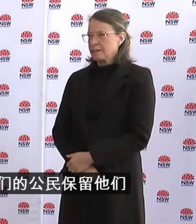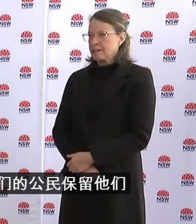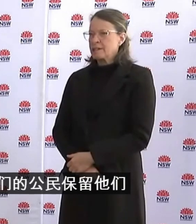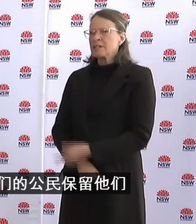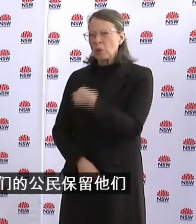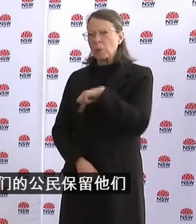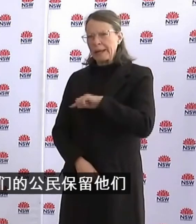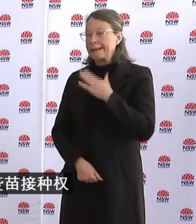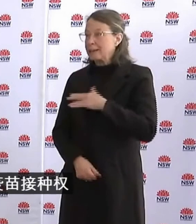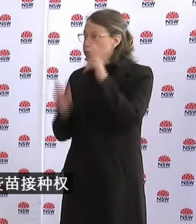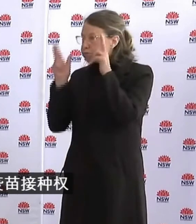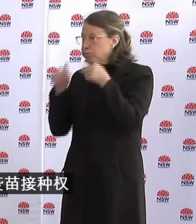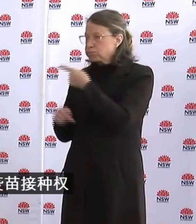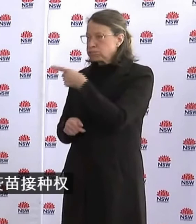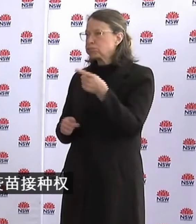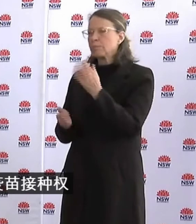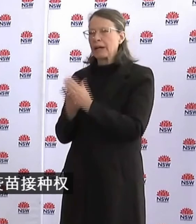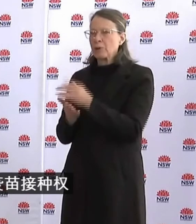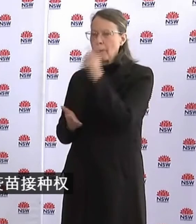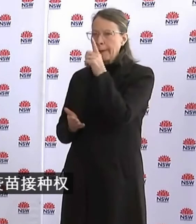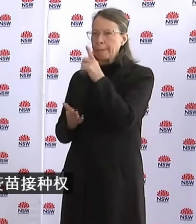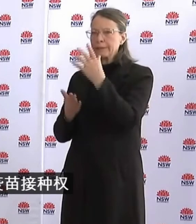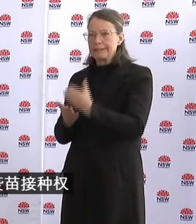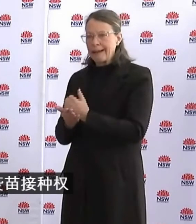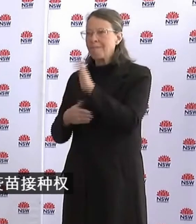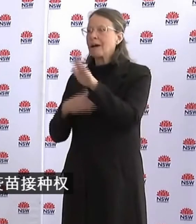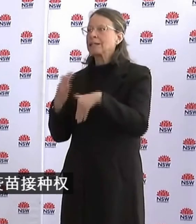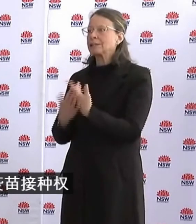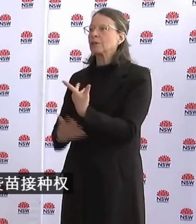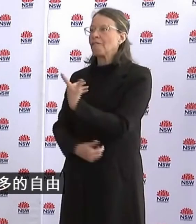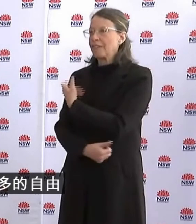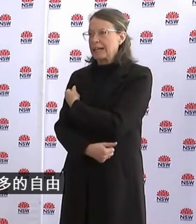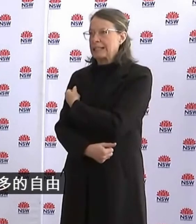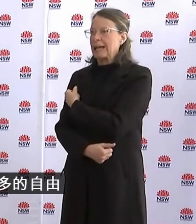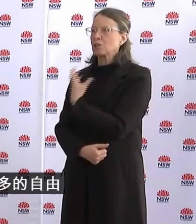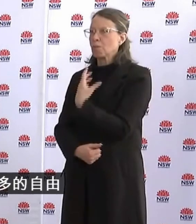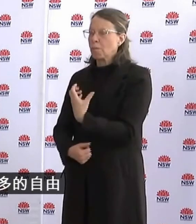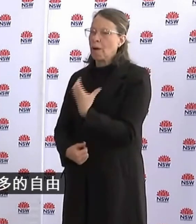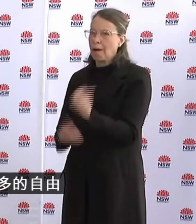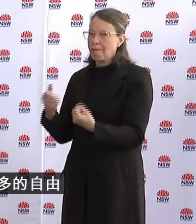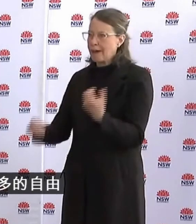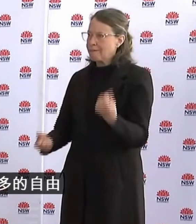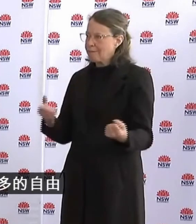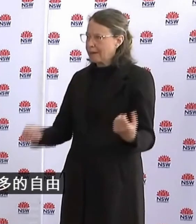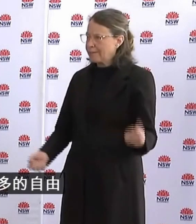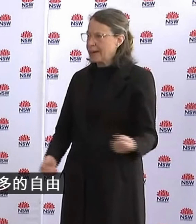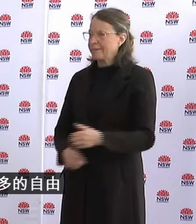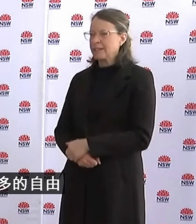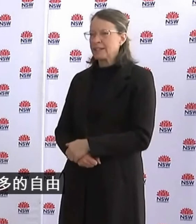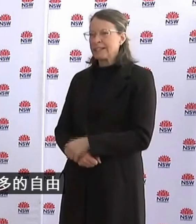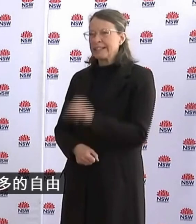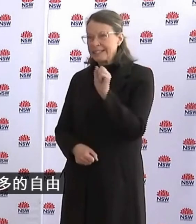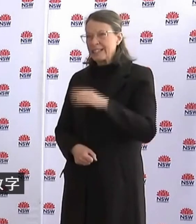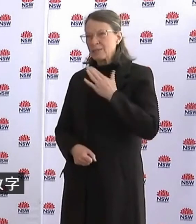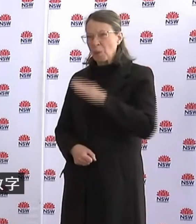obligation to our citizens to keep them as safe as possible until we get the vaccination rates up. And of course, we want to provide as much freedom as